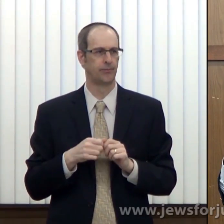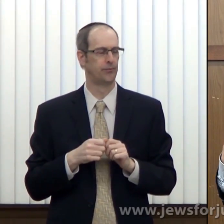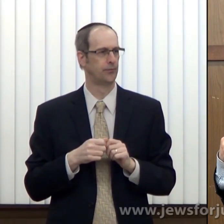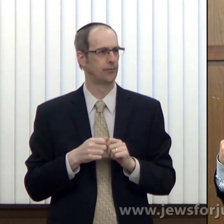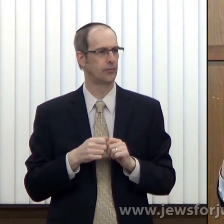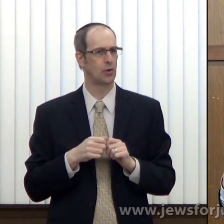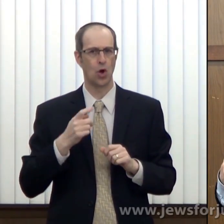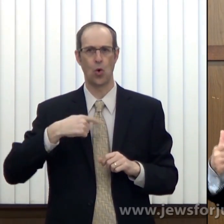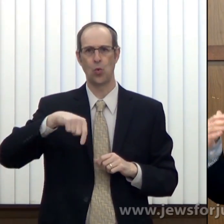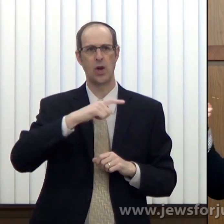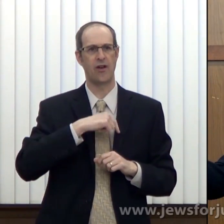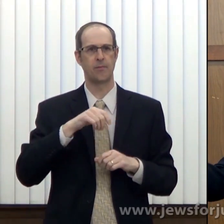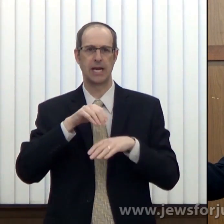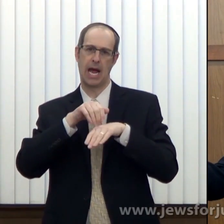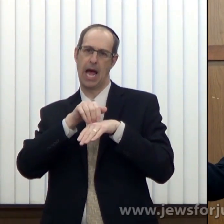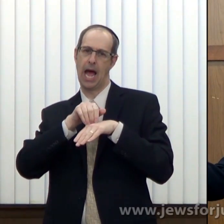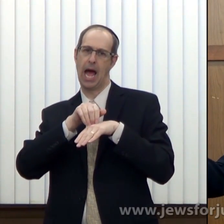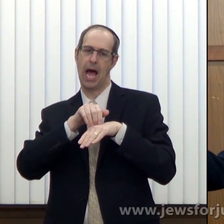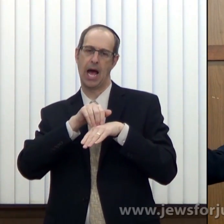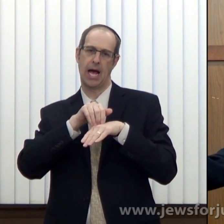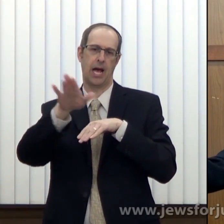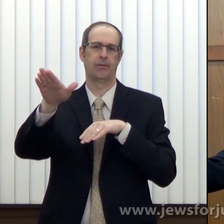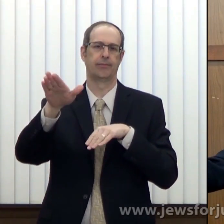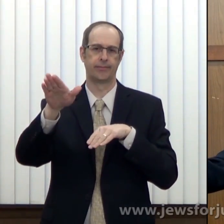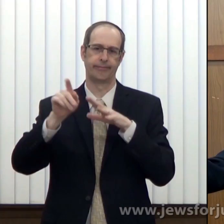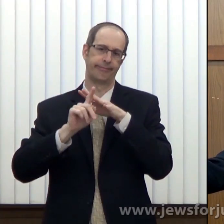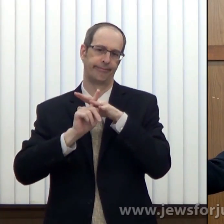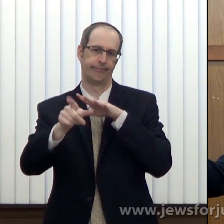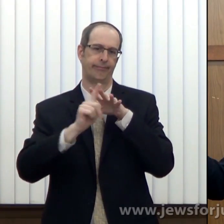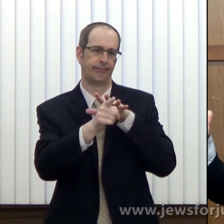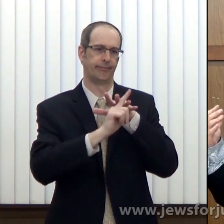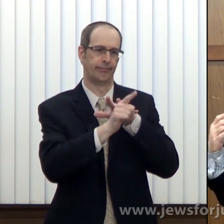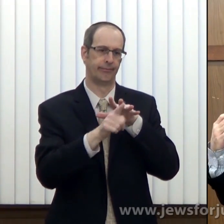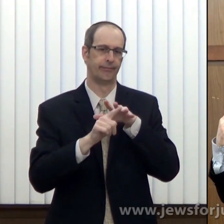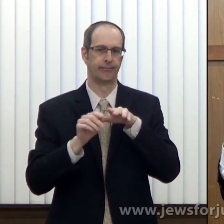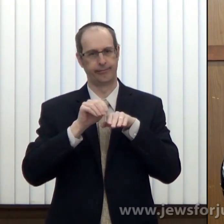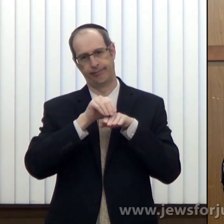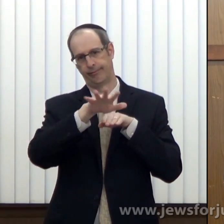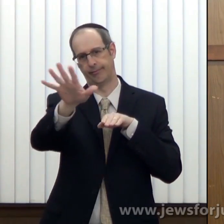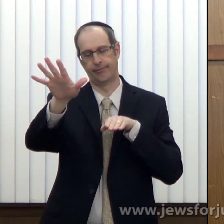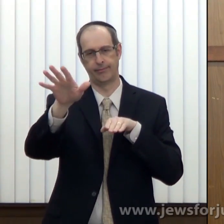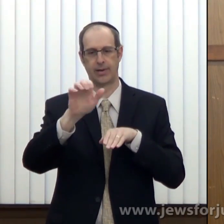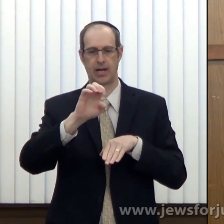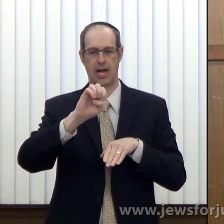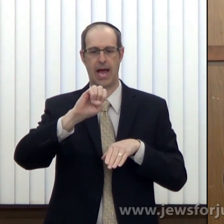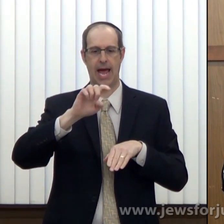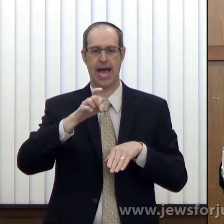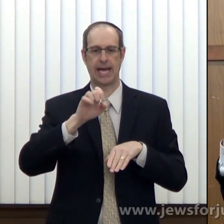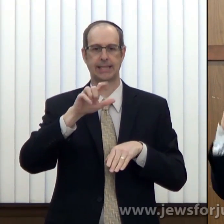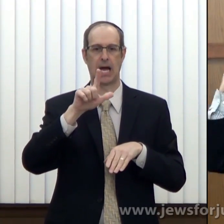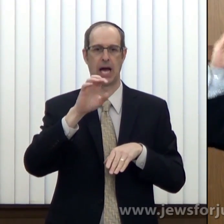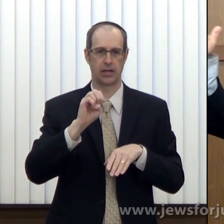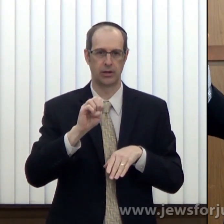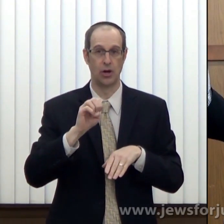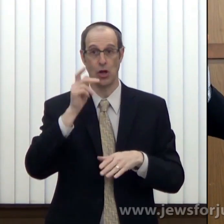for much of Jewish history, we have been in galut, we have been in exile. The prophets tell us